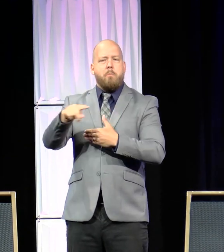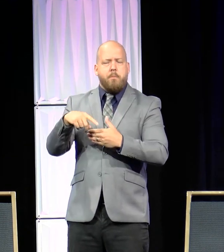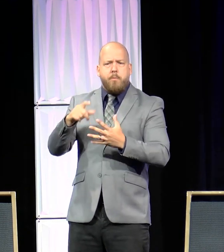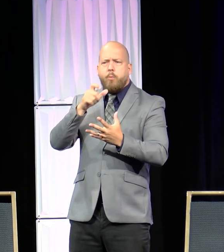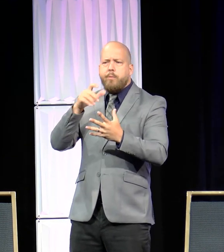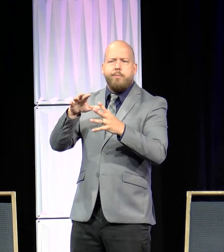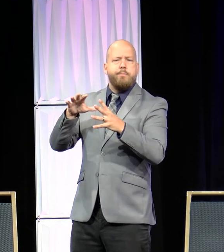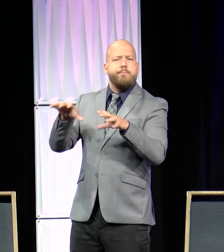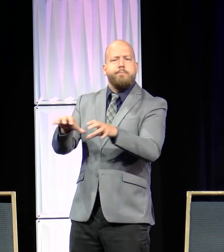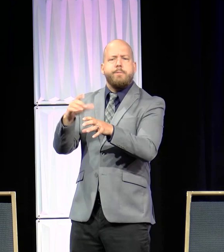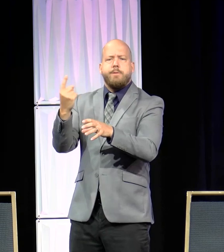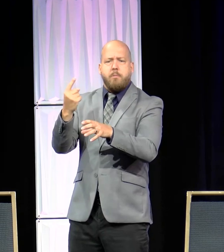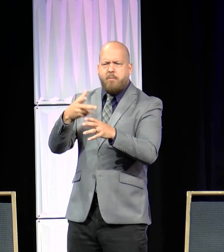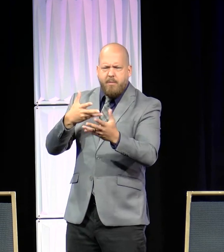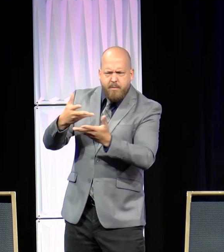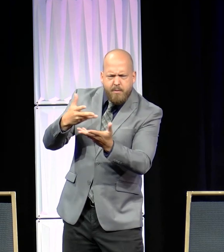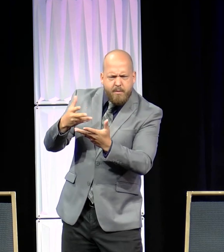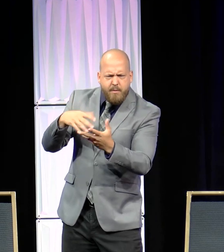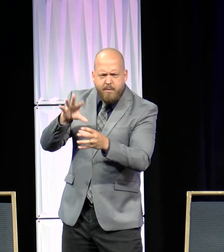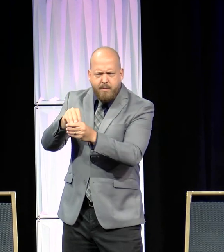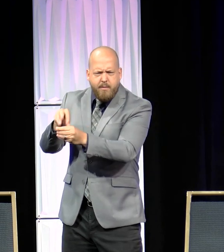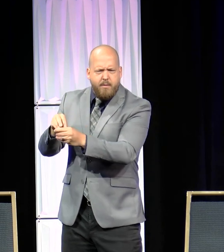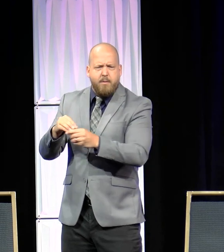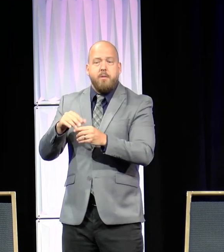working at the hospital.